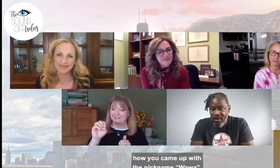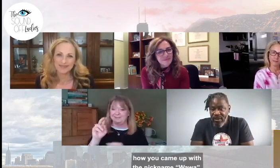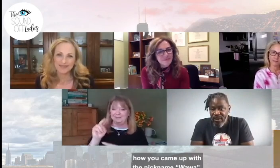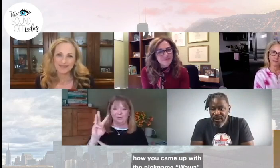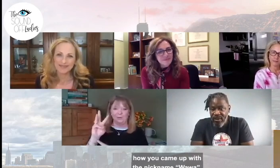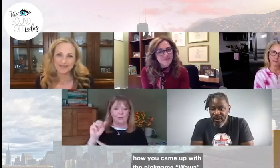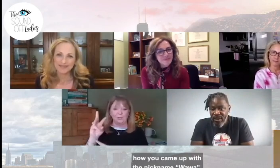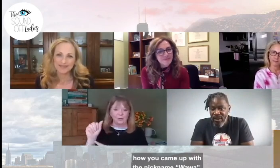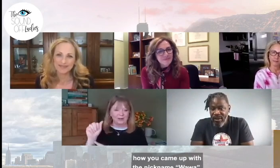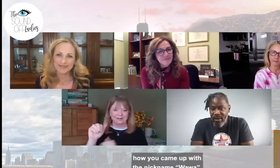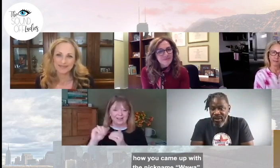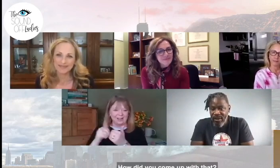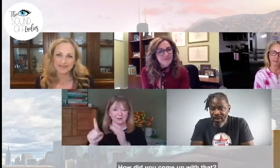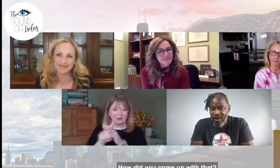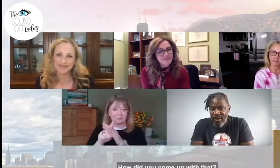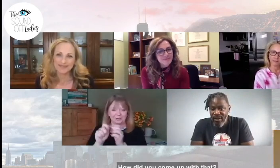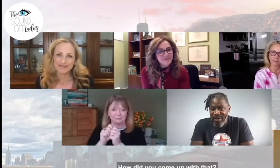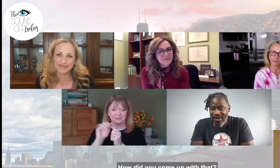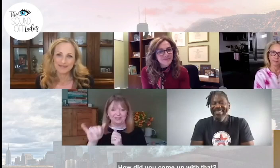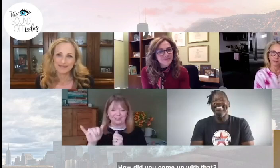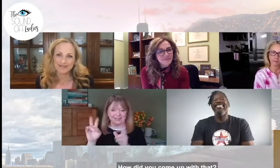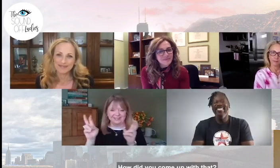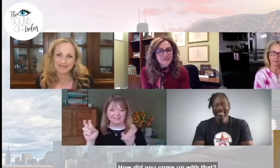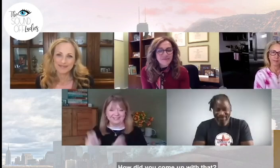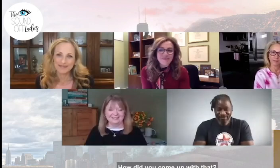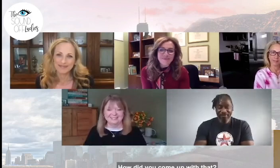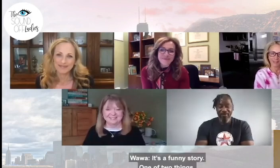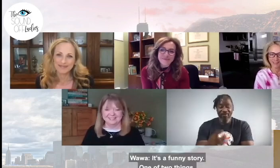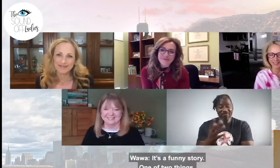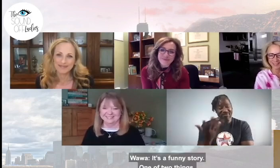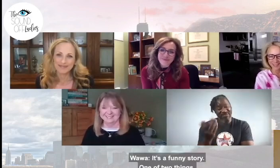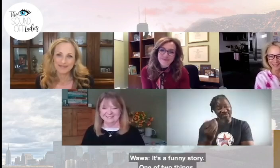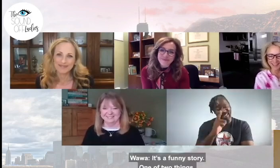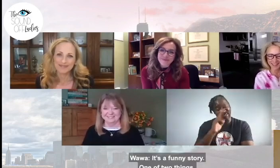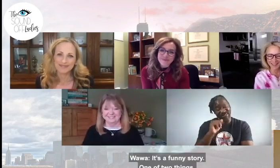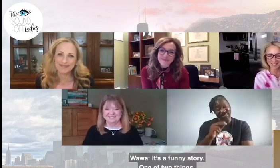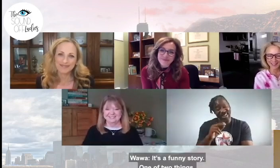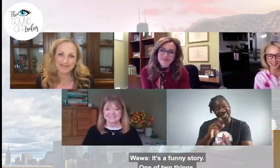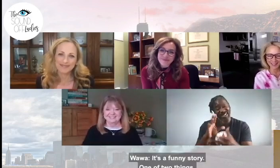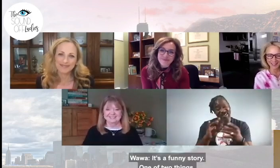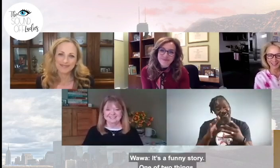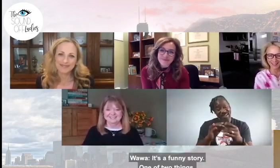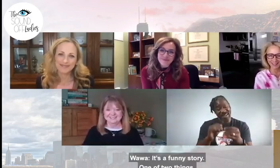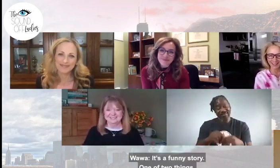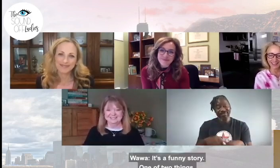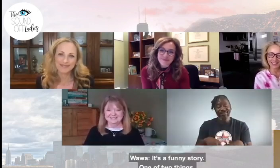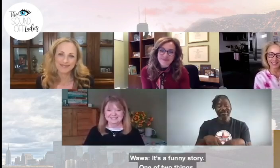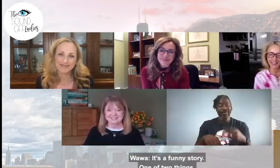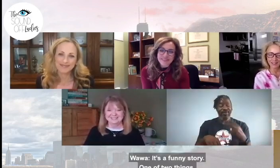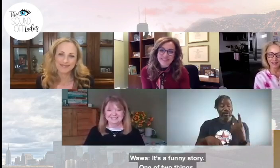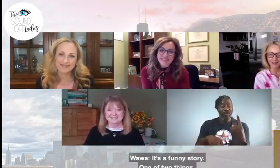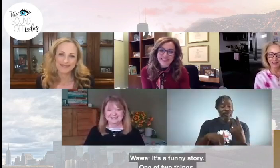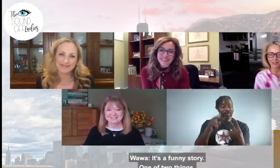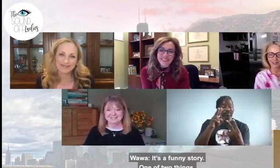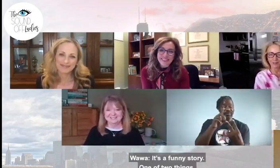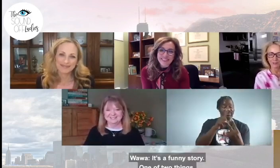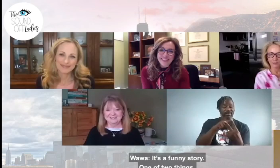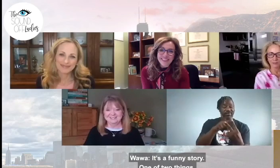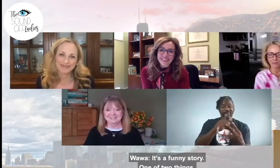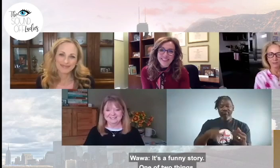your name, your nickname, since it was Warren, and how you came up with Wawa. All right, there's